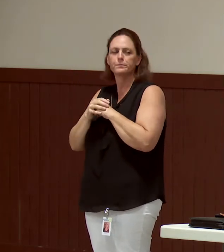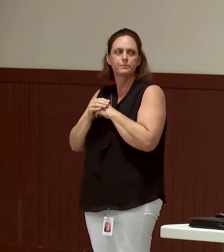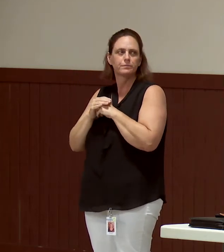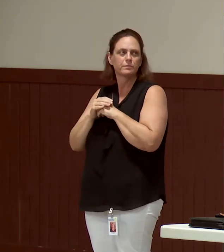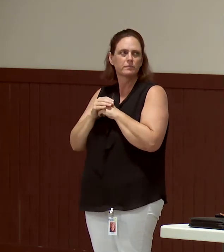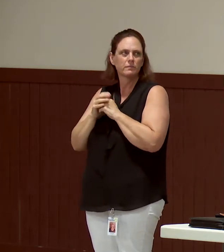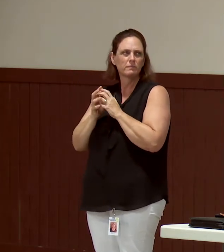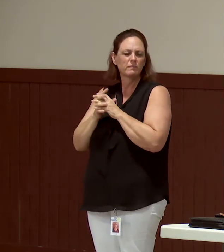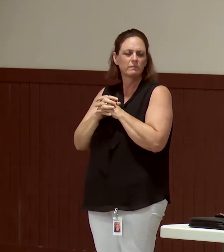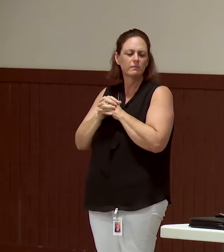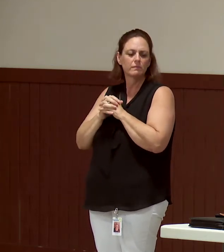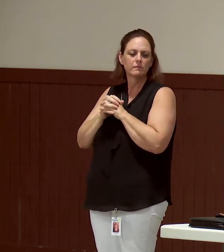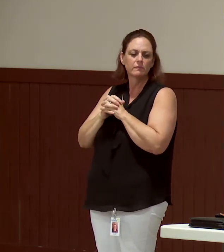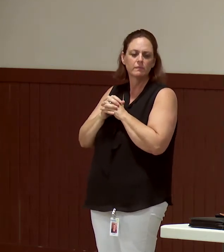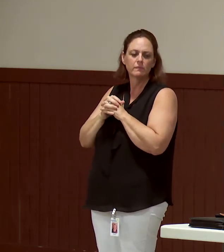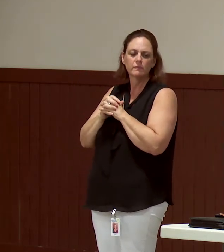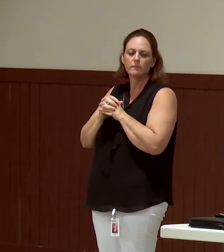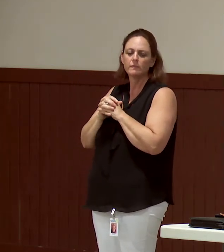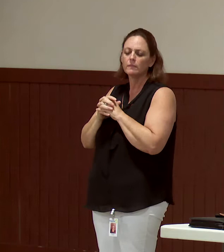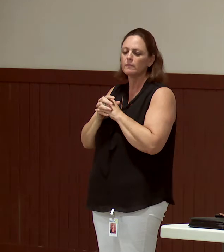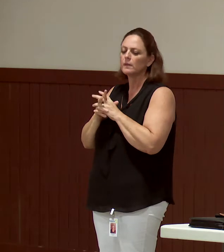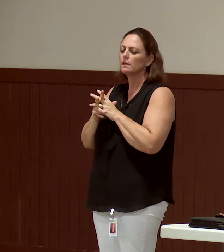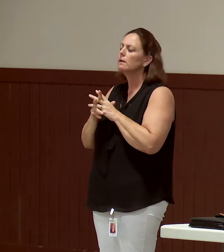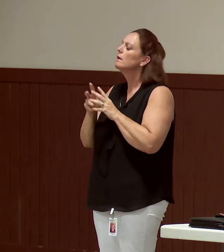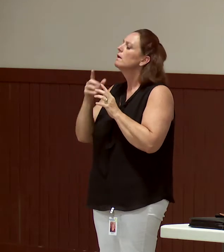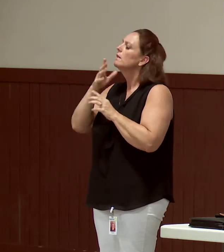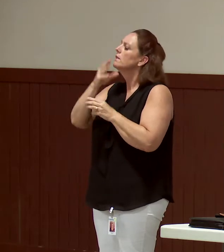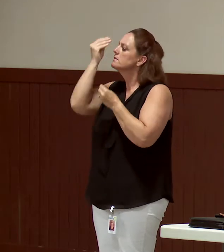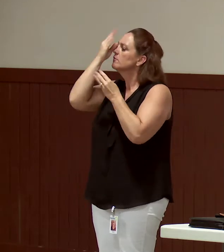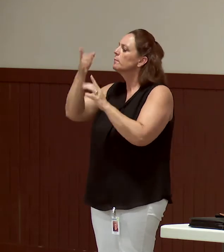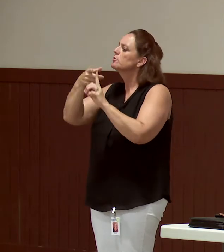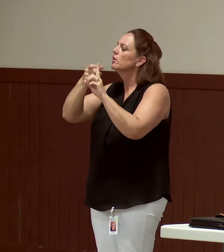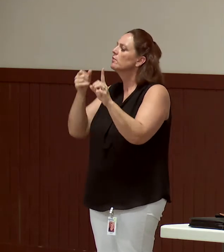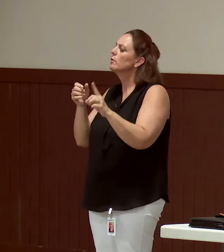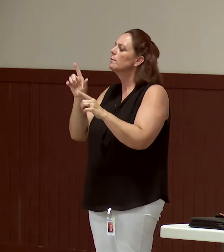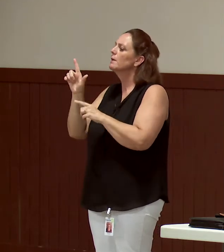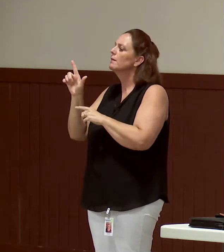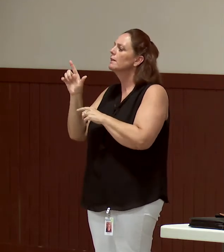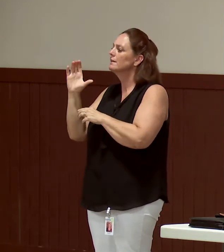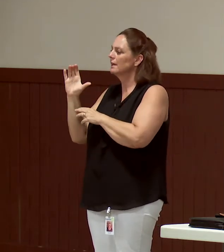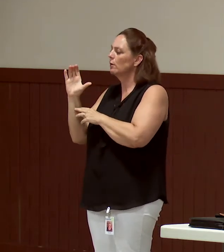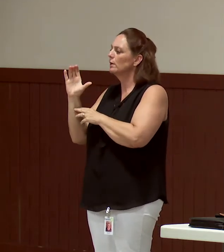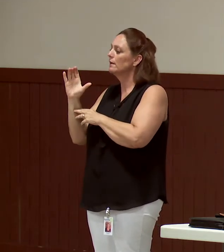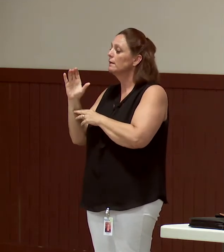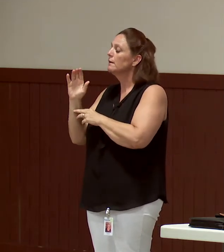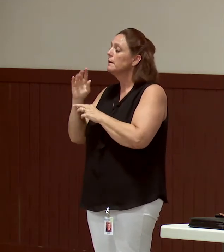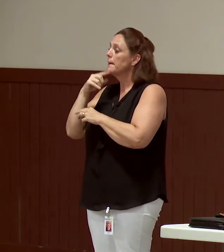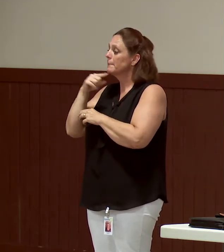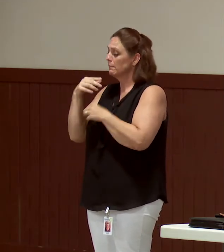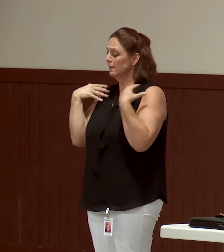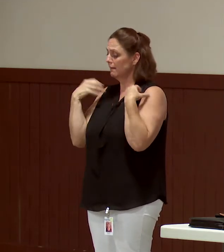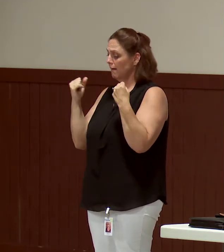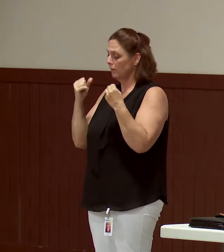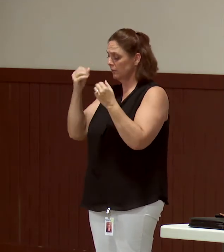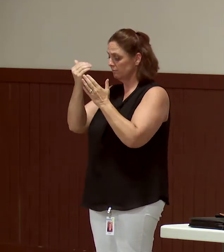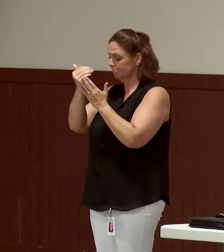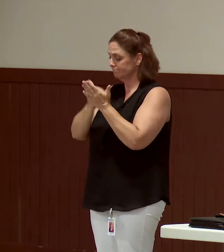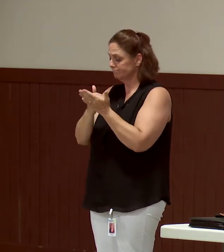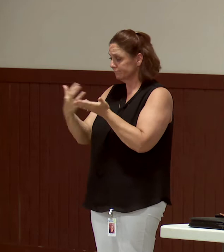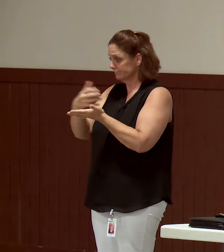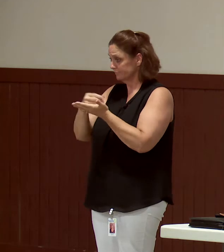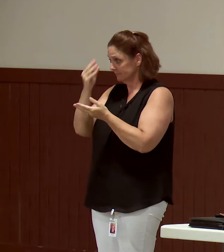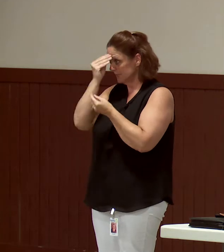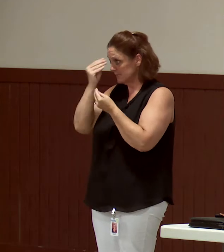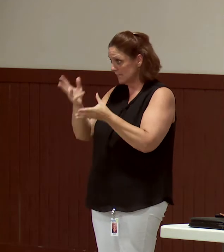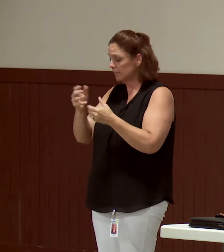is from Linn County Public Health data, and this shows aggregate data across from the start of the pandemic